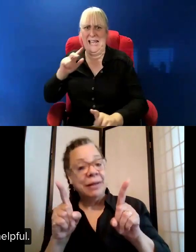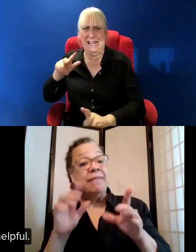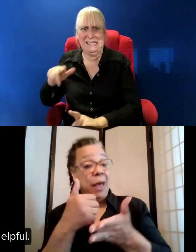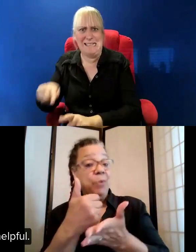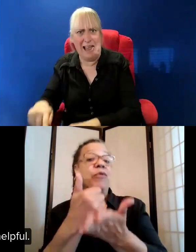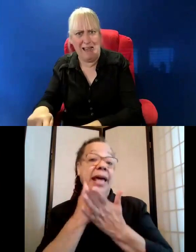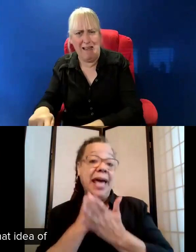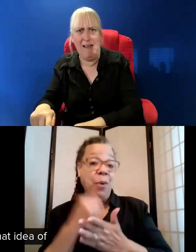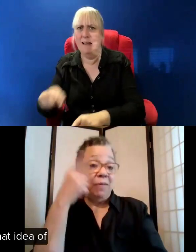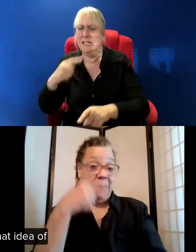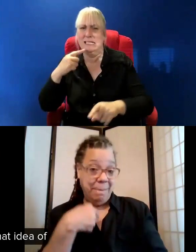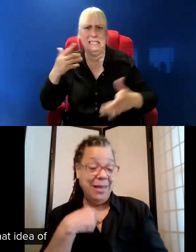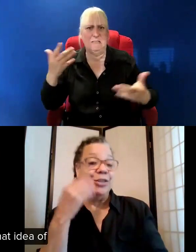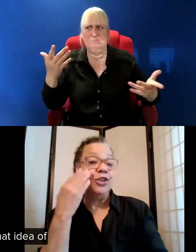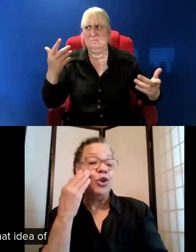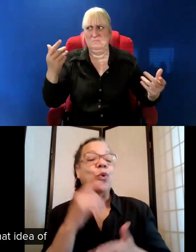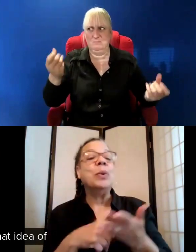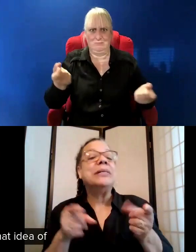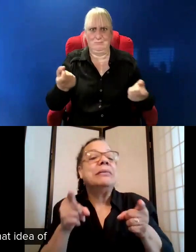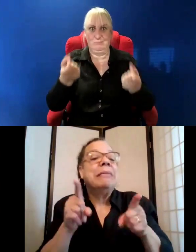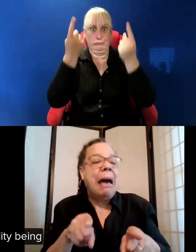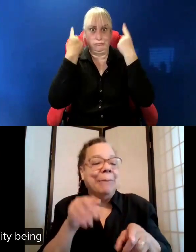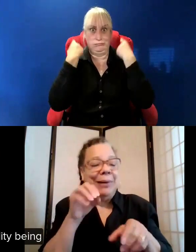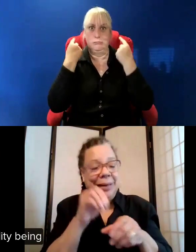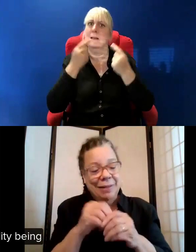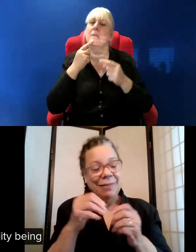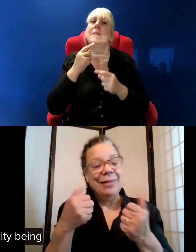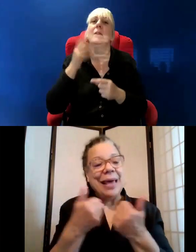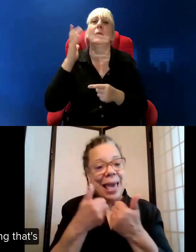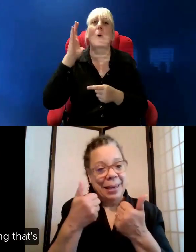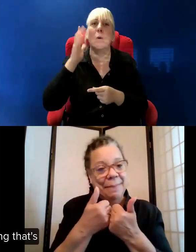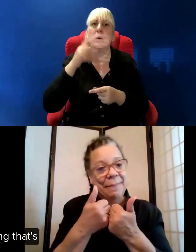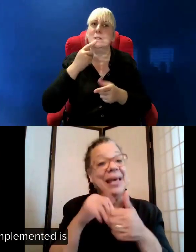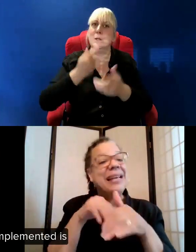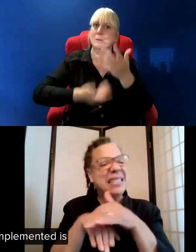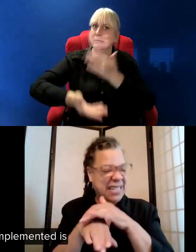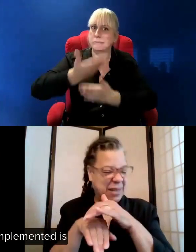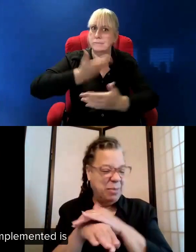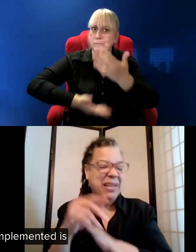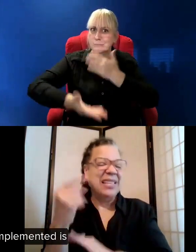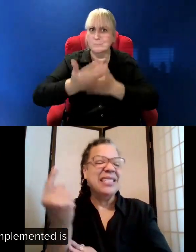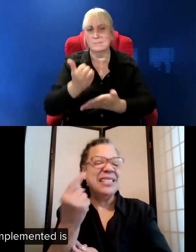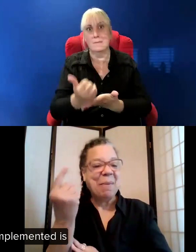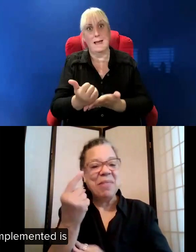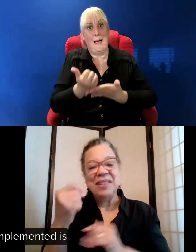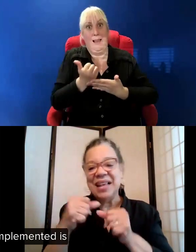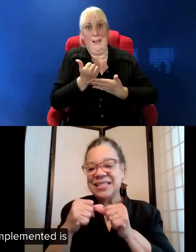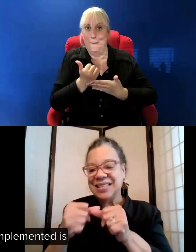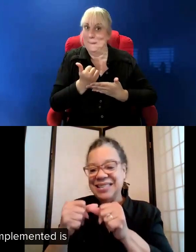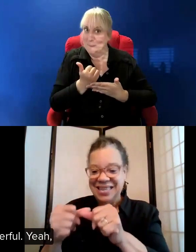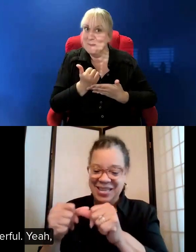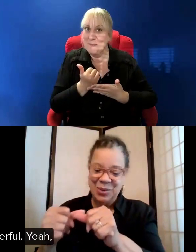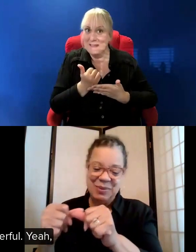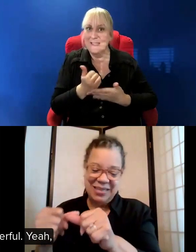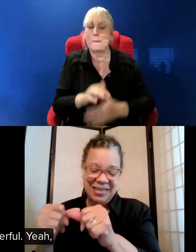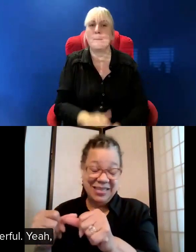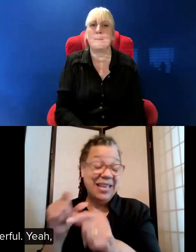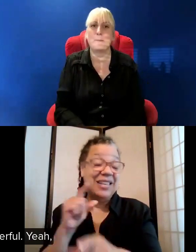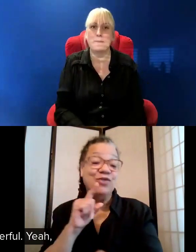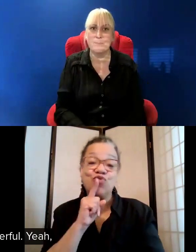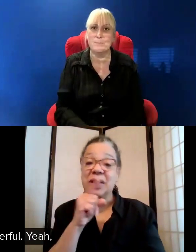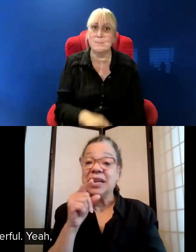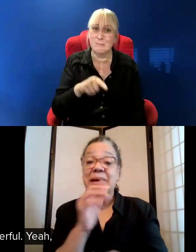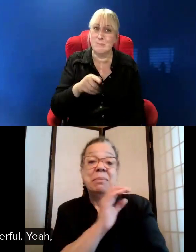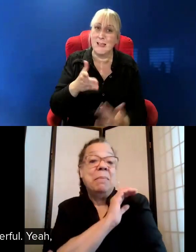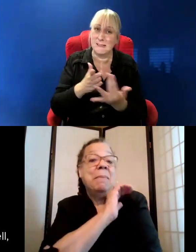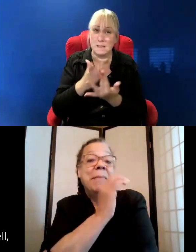really helpful. And just that idea of accessibility being something that's continuously implemented is just so